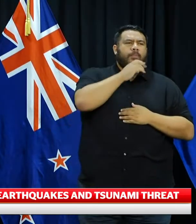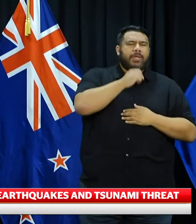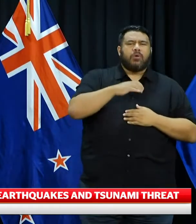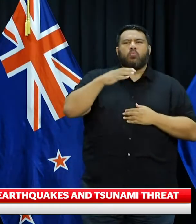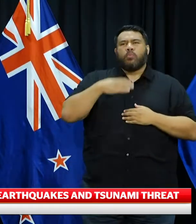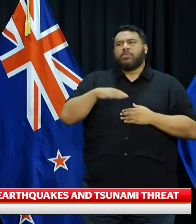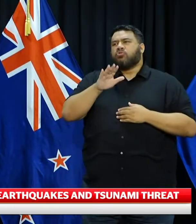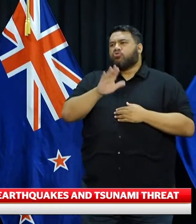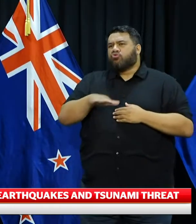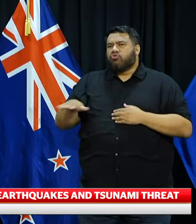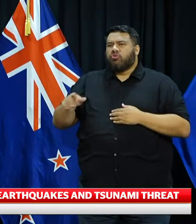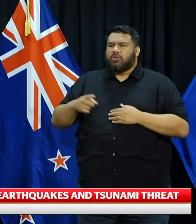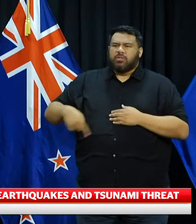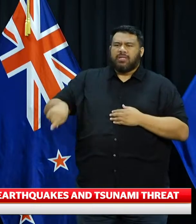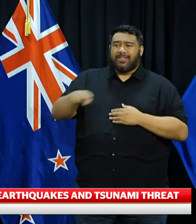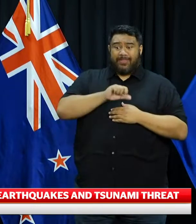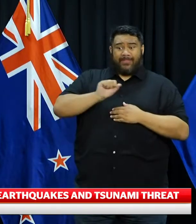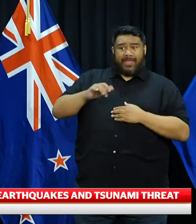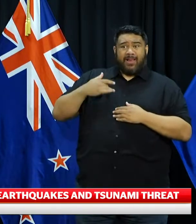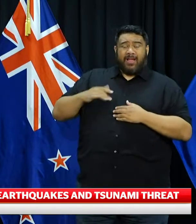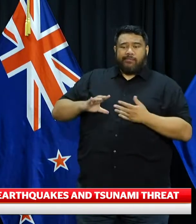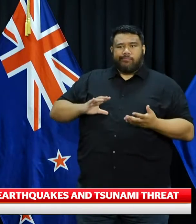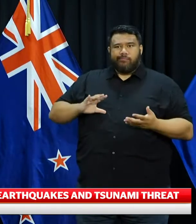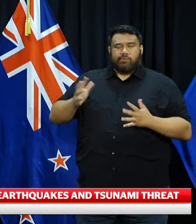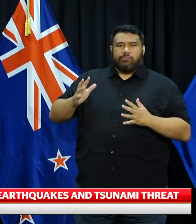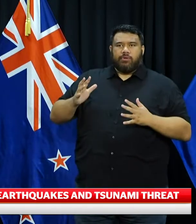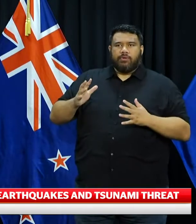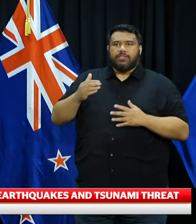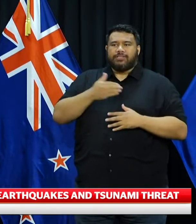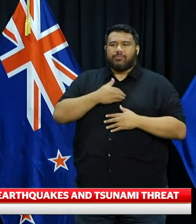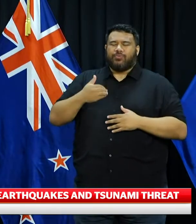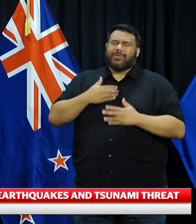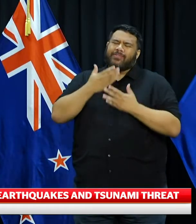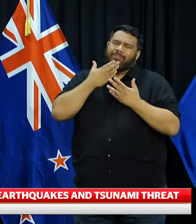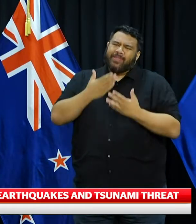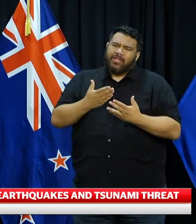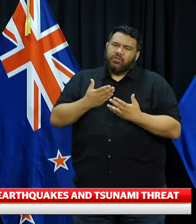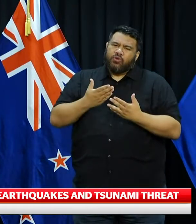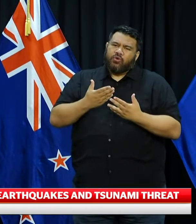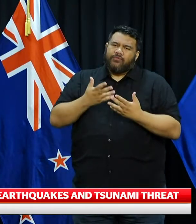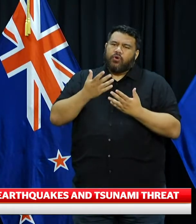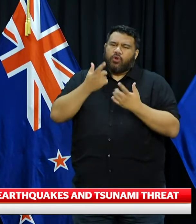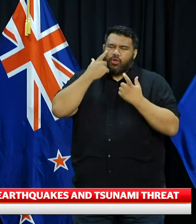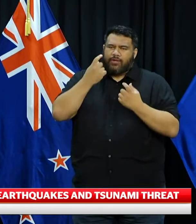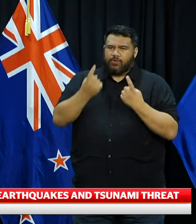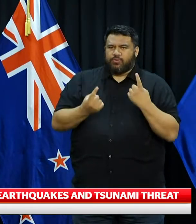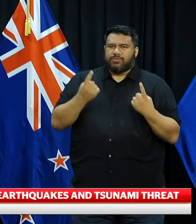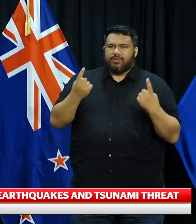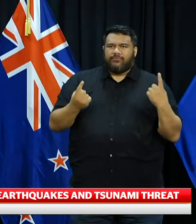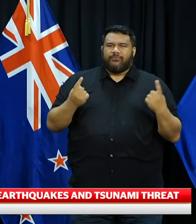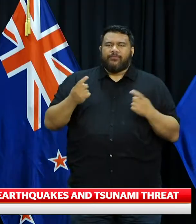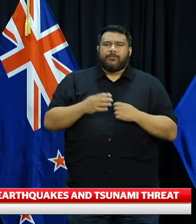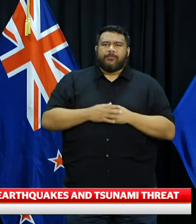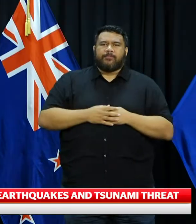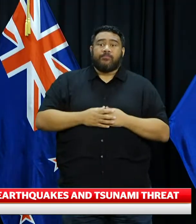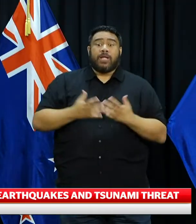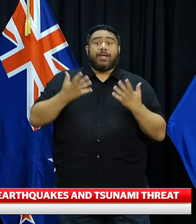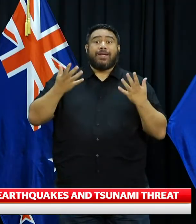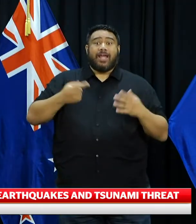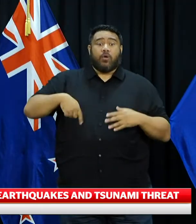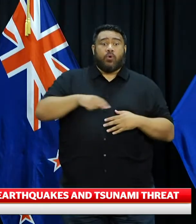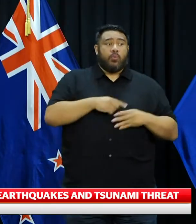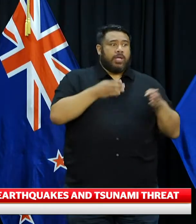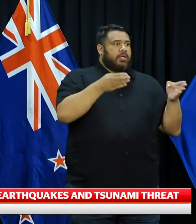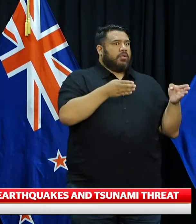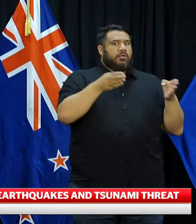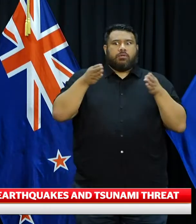children who have had their lives jolted this morning. Now, as we pivot towards the